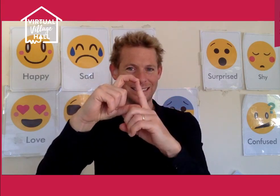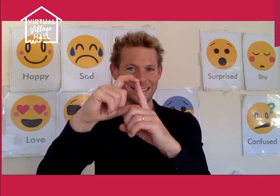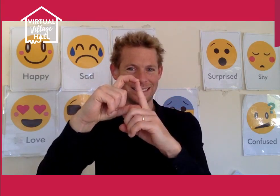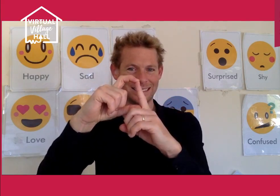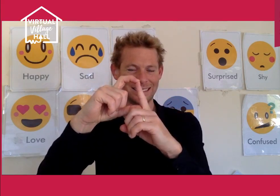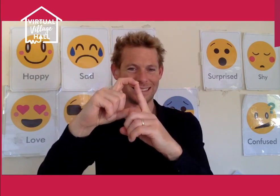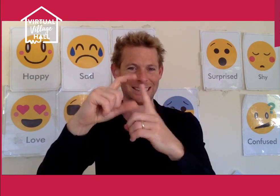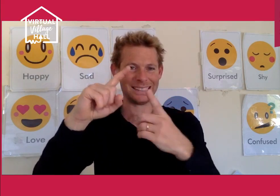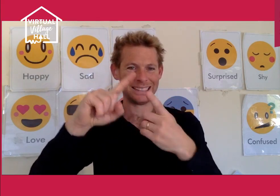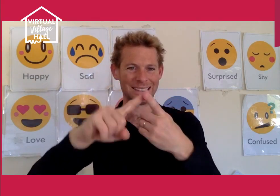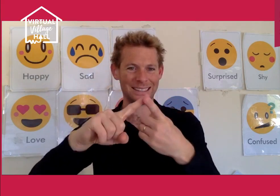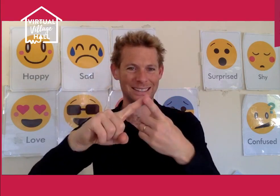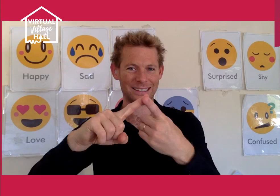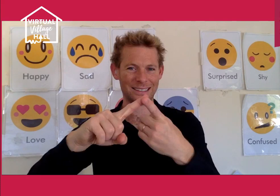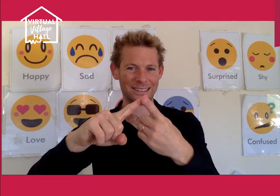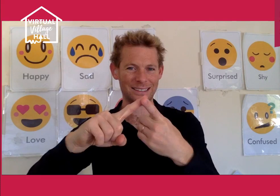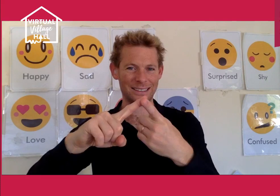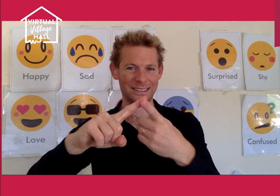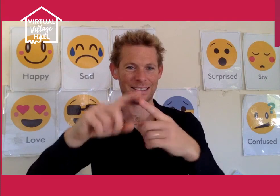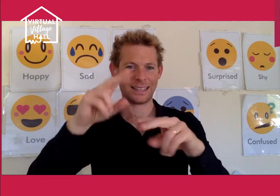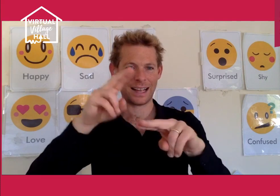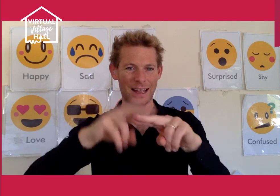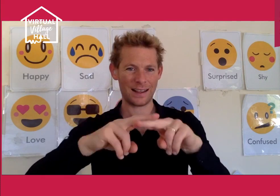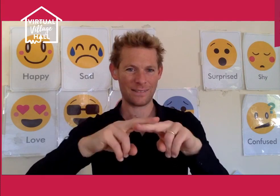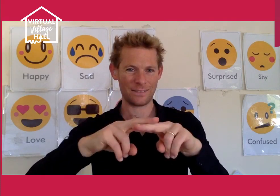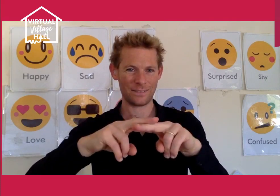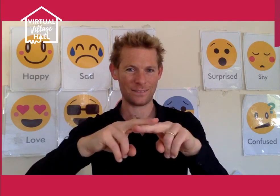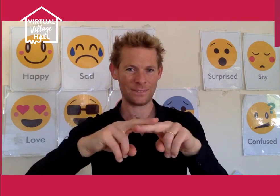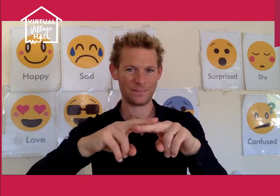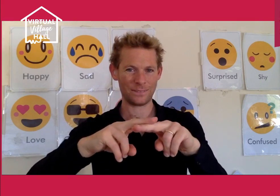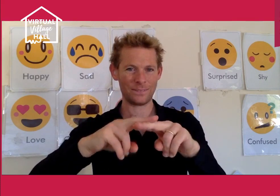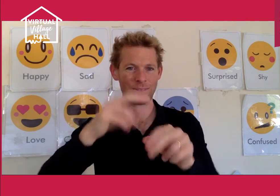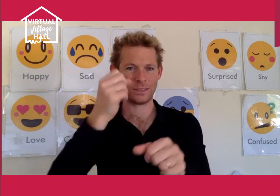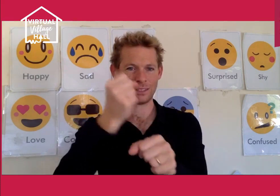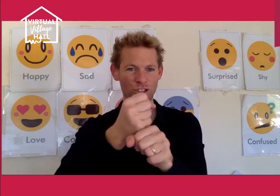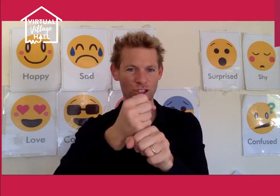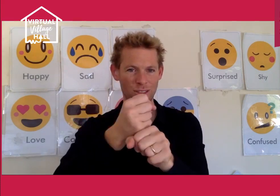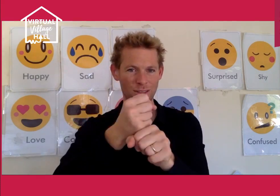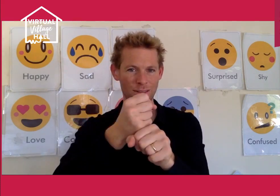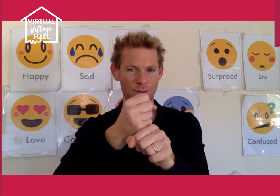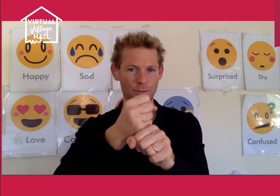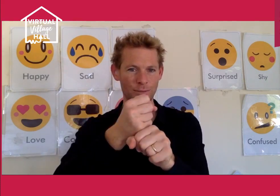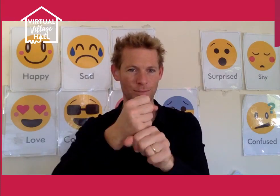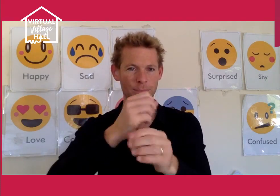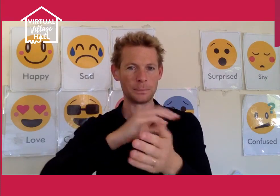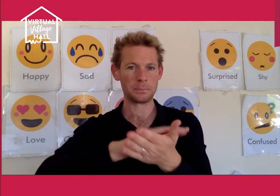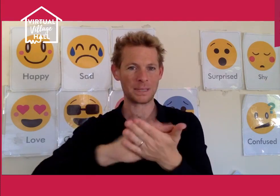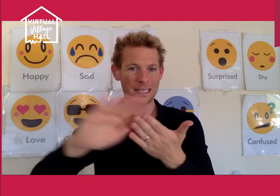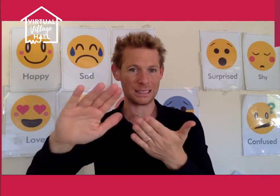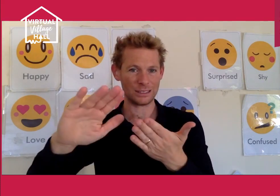D, E, F, G, H,